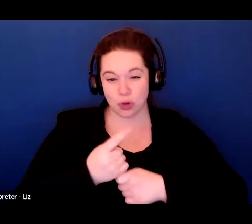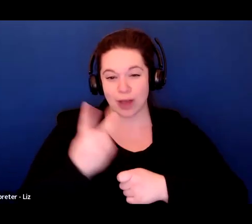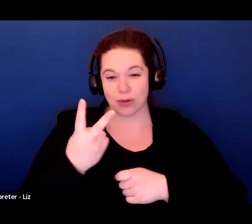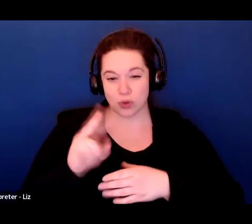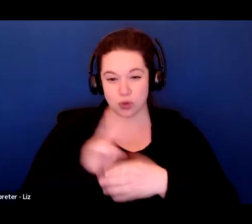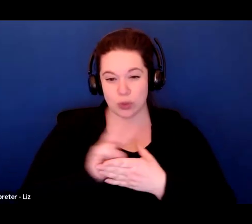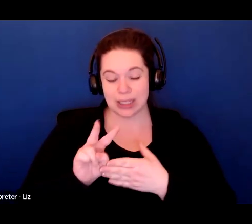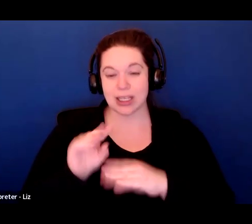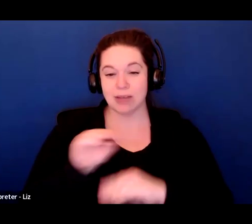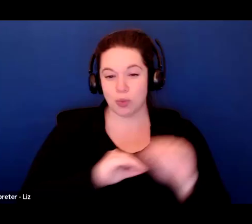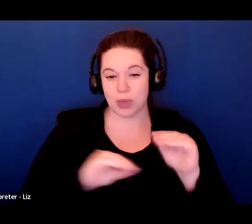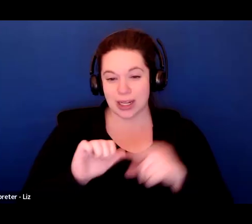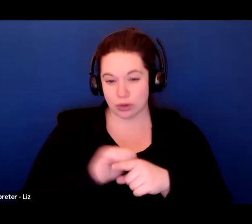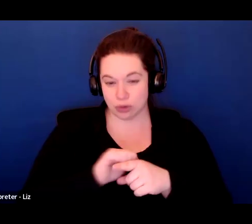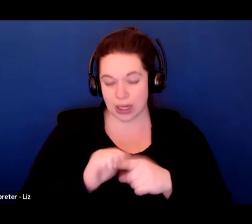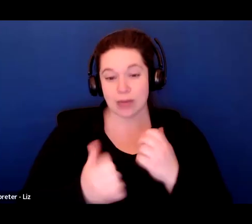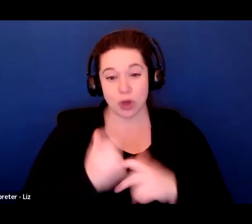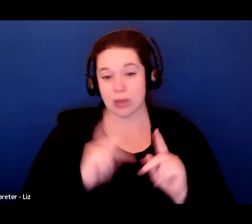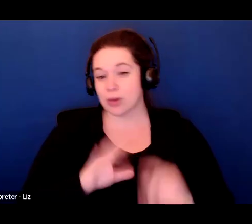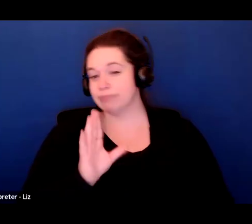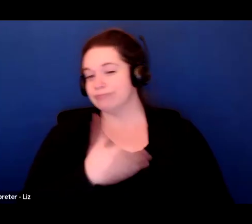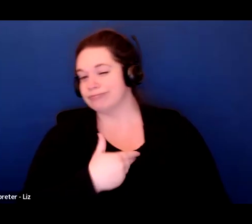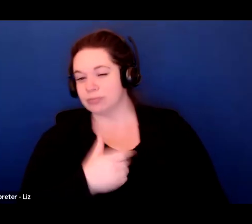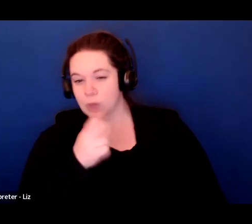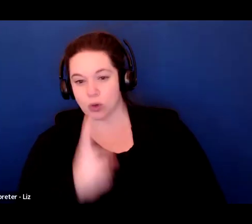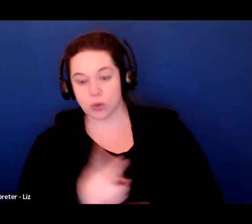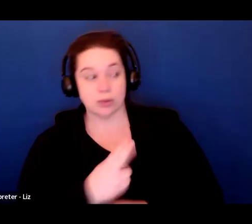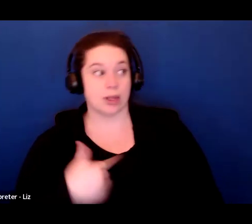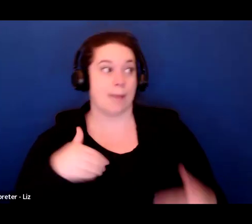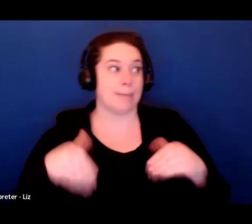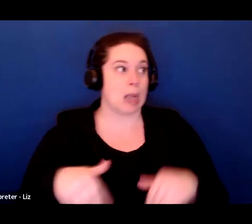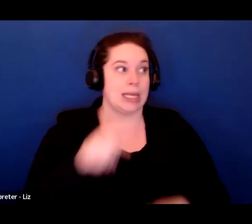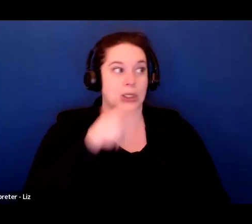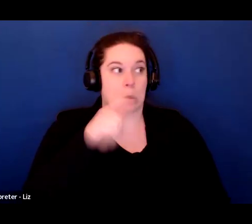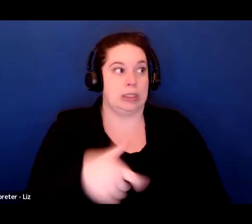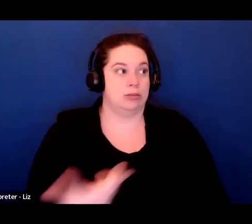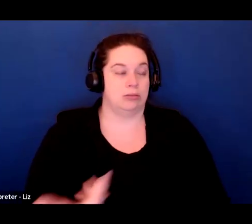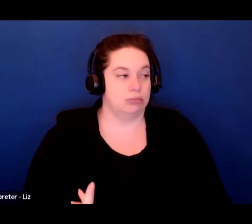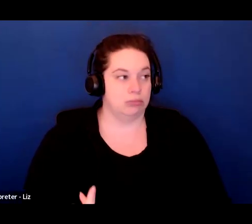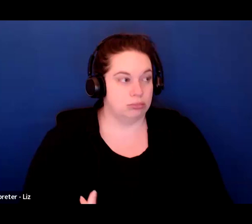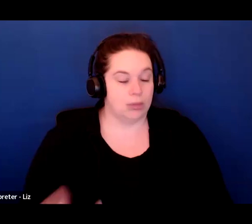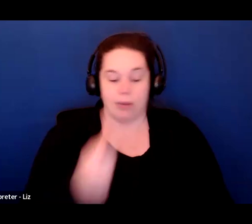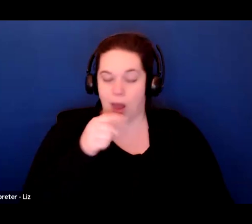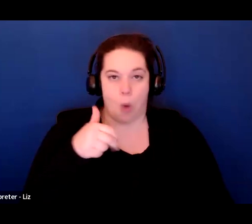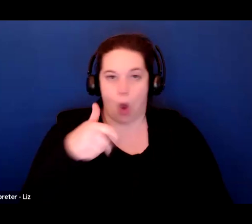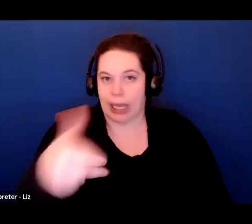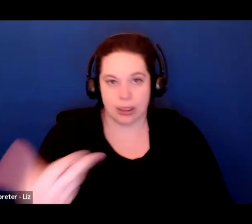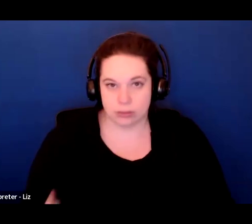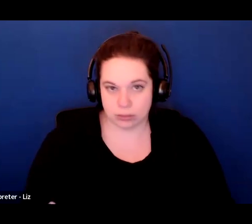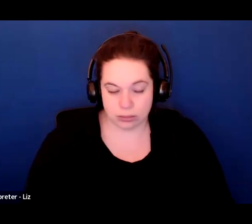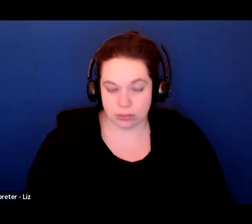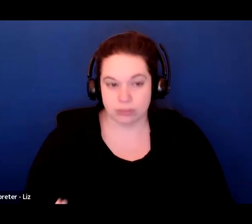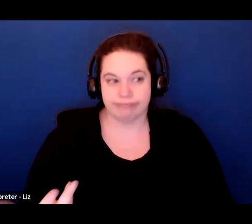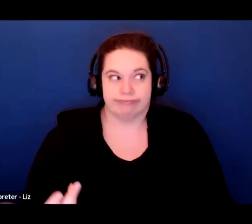of mobility training. Most people just let that go because they say, well, I'm paralyzed. I'm not going to walk. So,